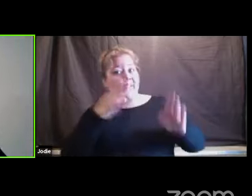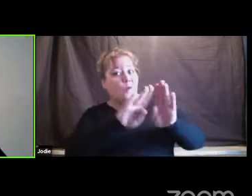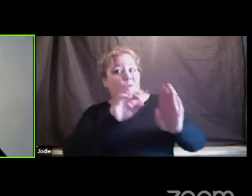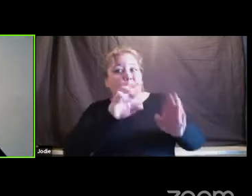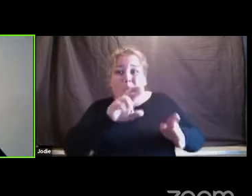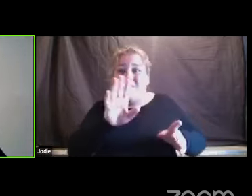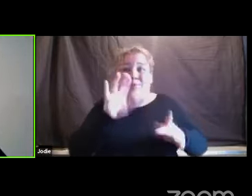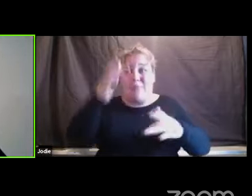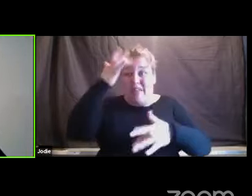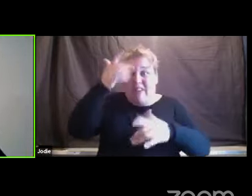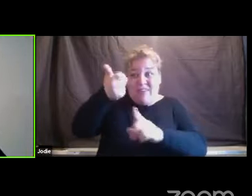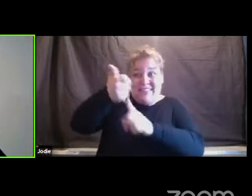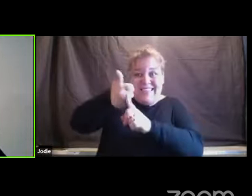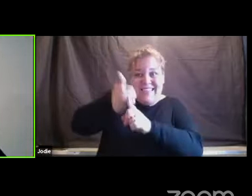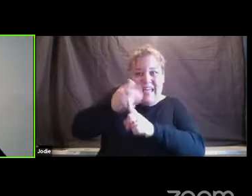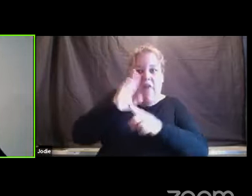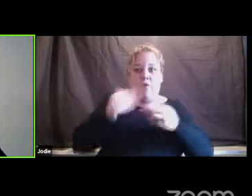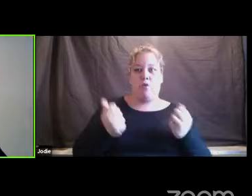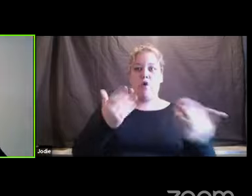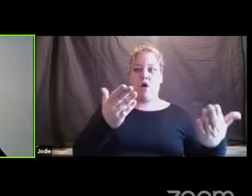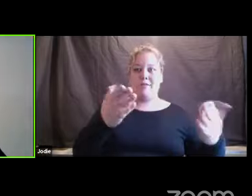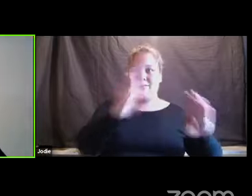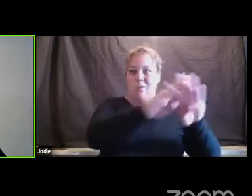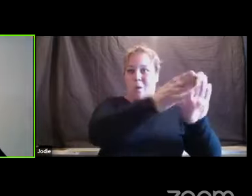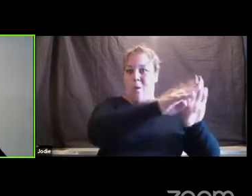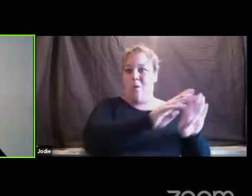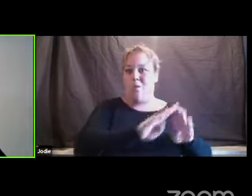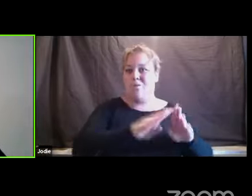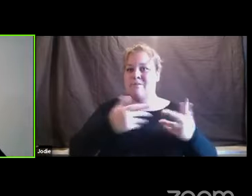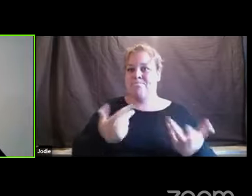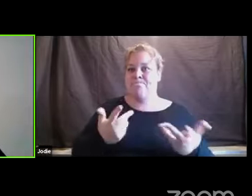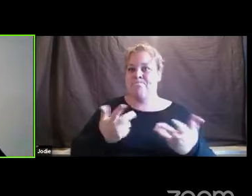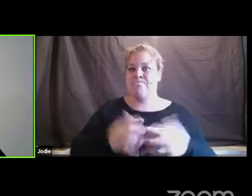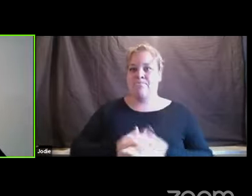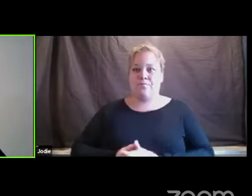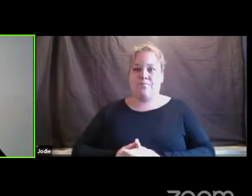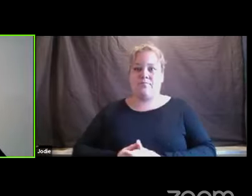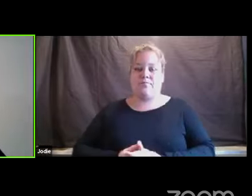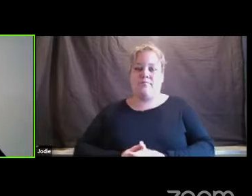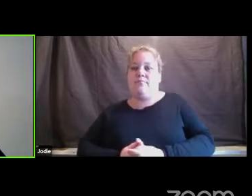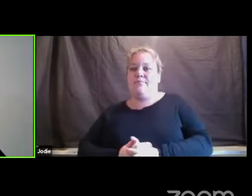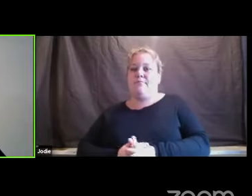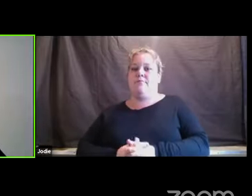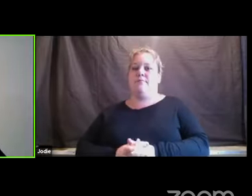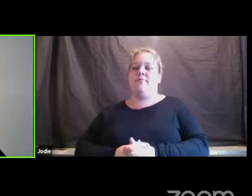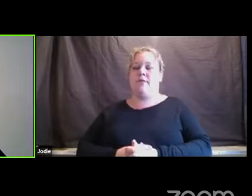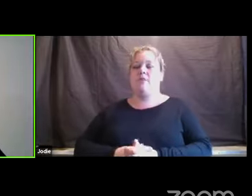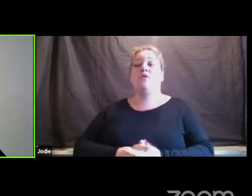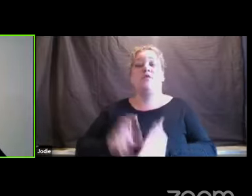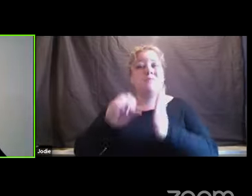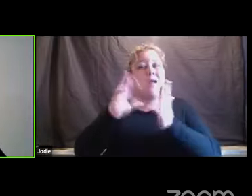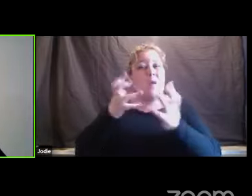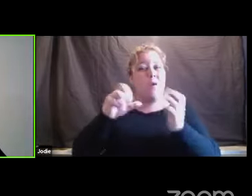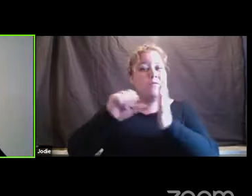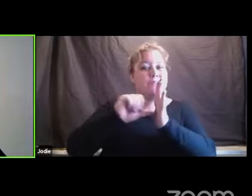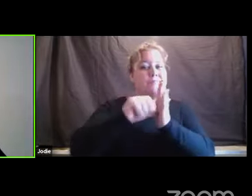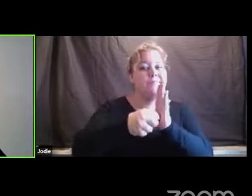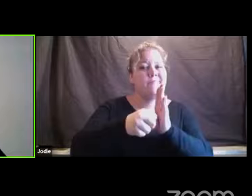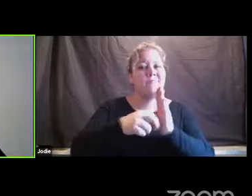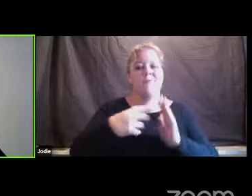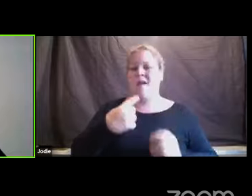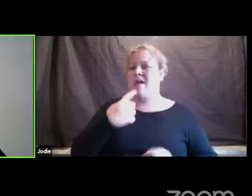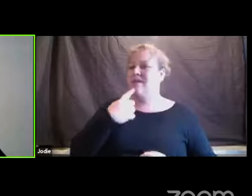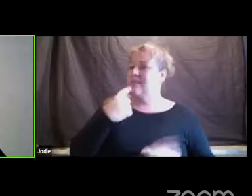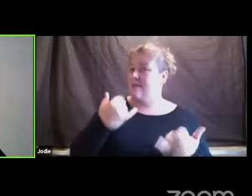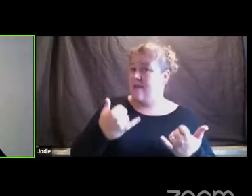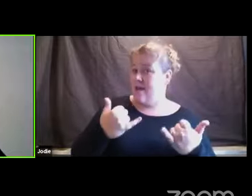most important message right now would be, and I'll say it now and I'll say it at the end of this briefing as well, is that we have